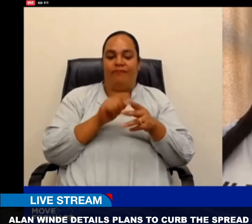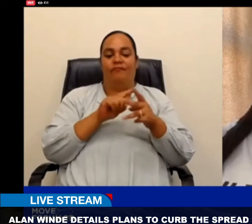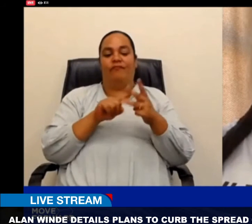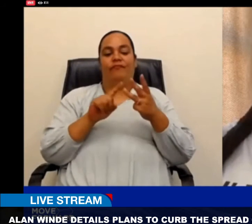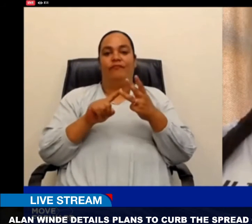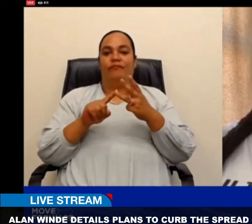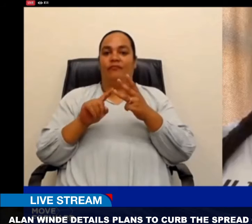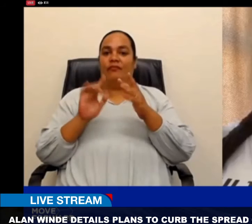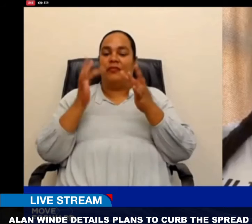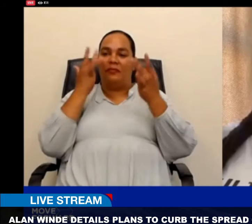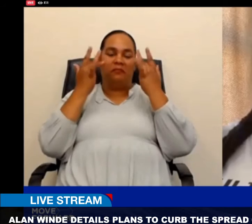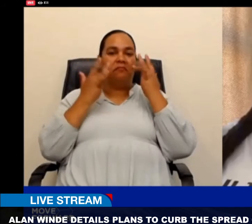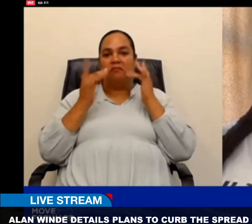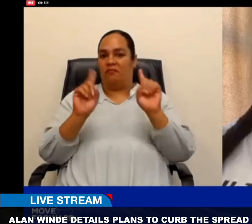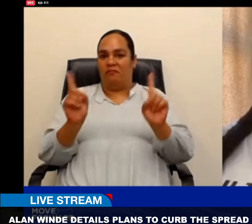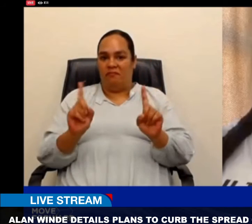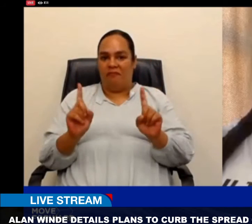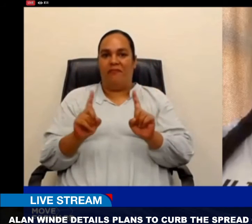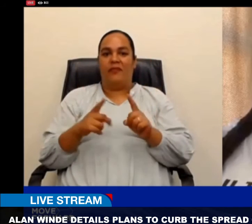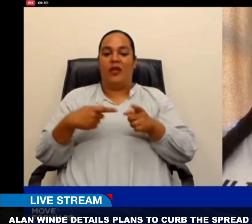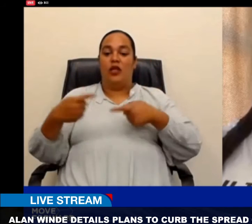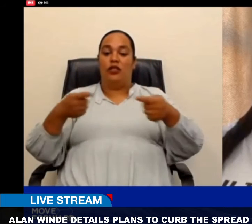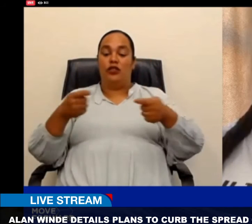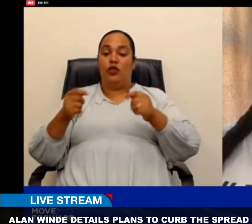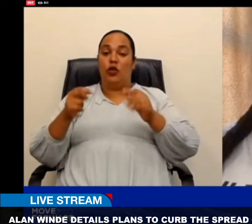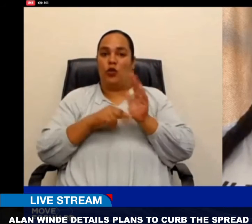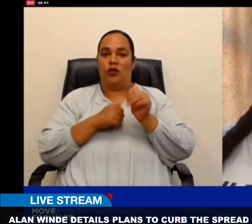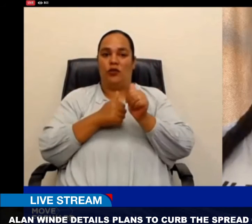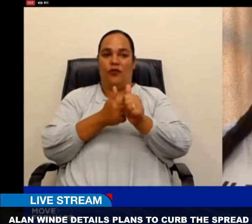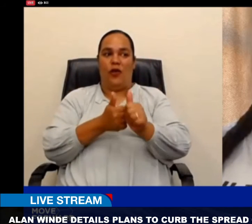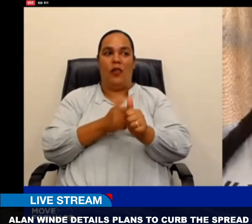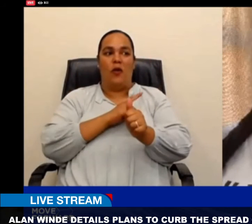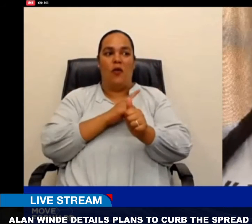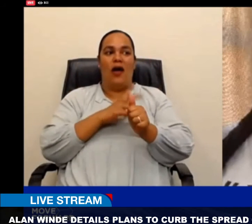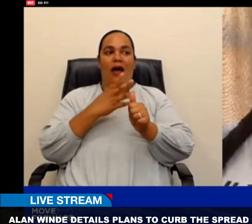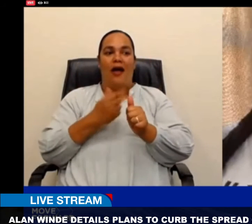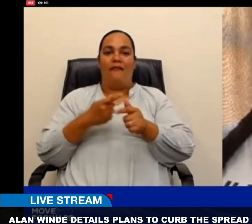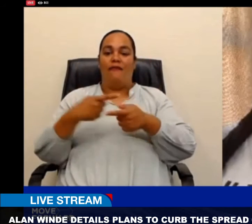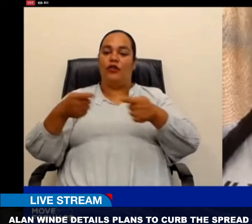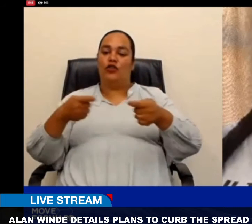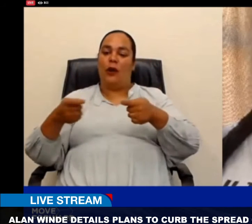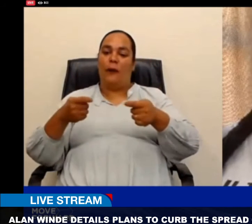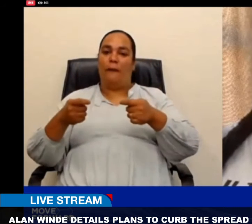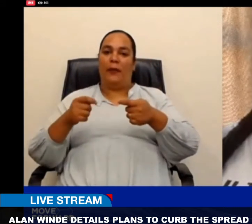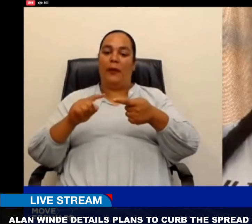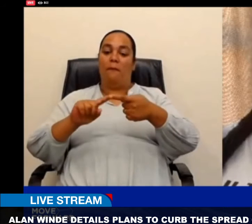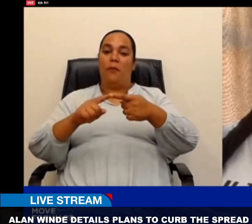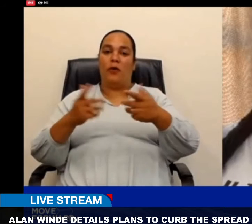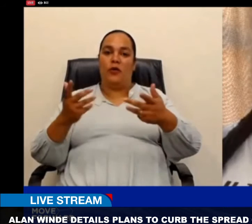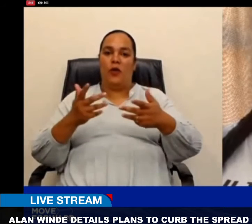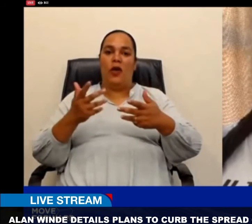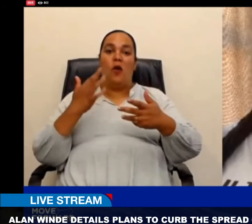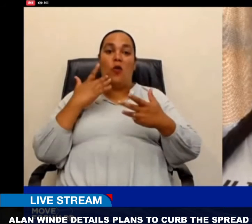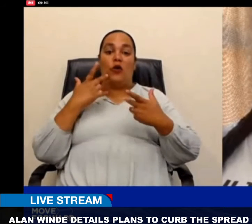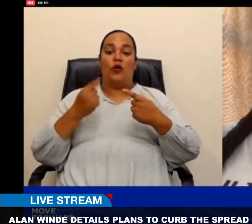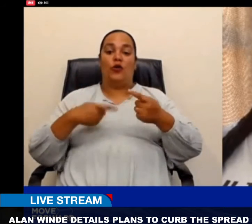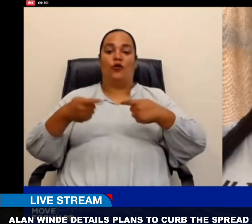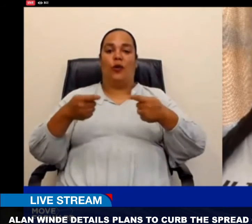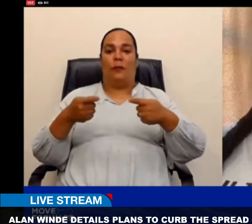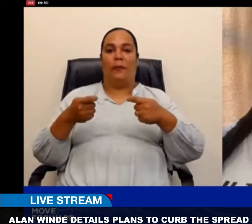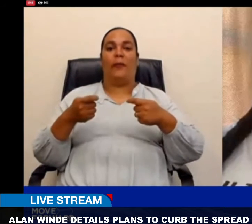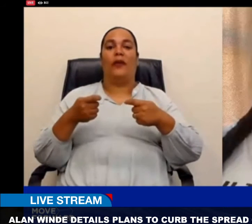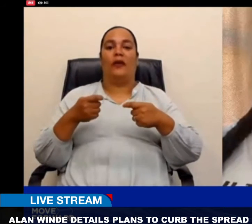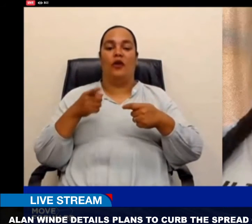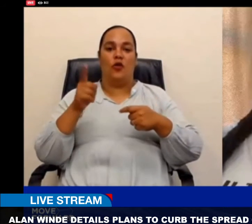touch your face, supermarket etiquette, because now there will be the season for the shopping. Make point that when you do the shopping, you adhere